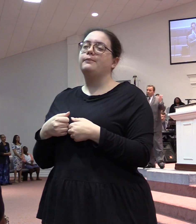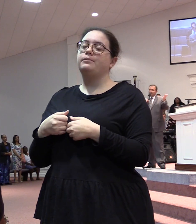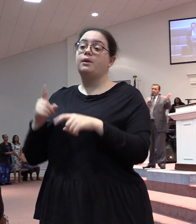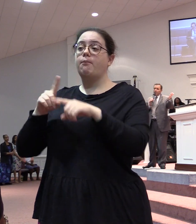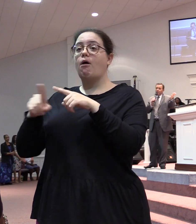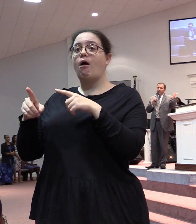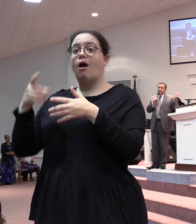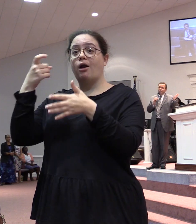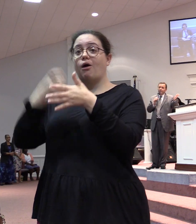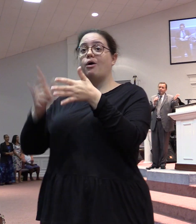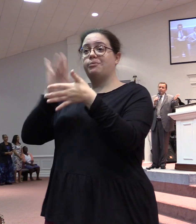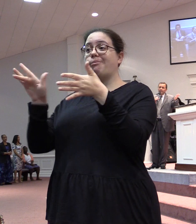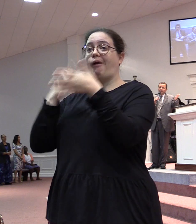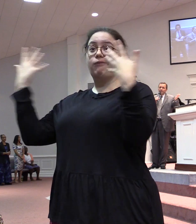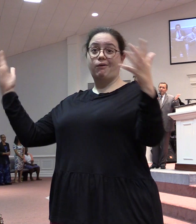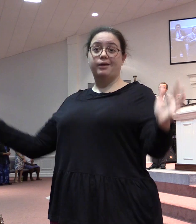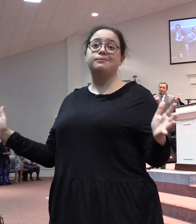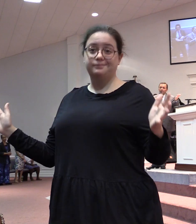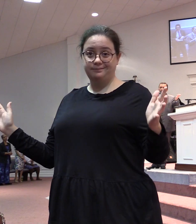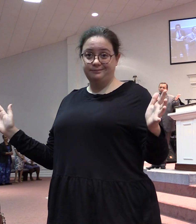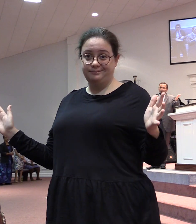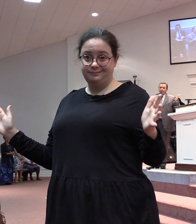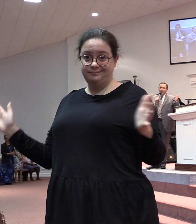But the price has already been paid.